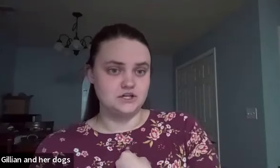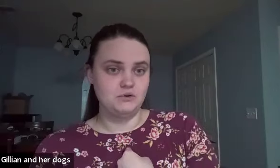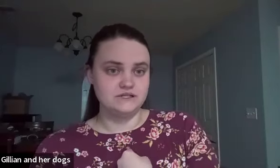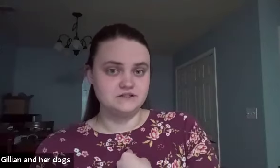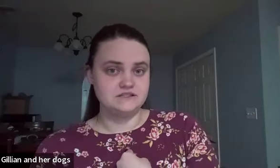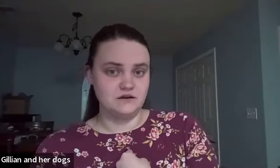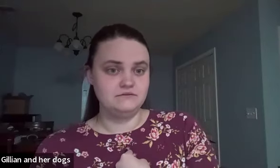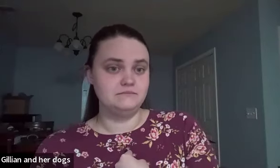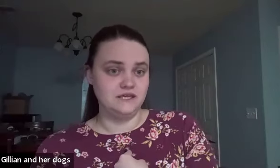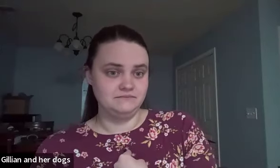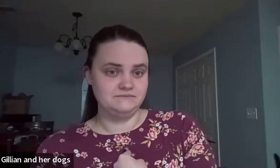is you're gonna point to yourself, me.